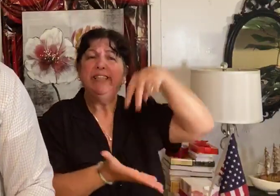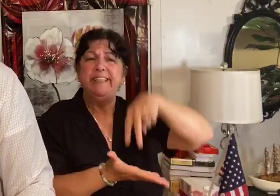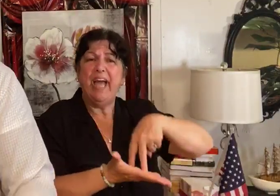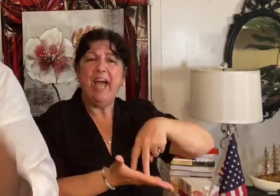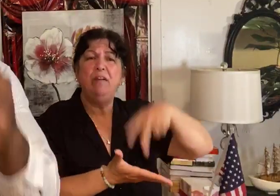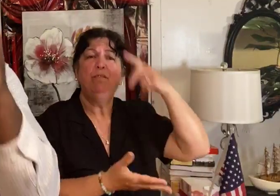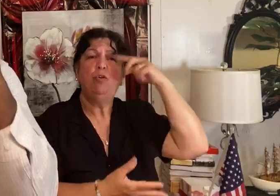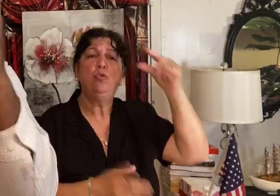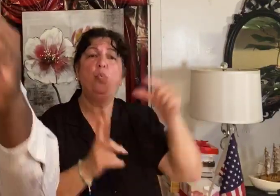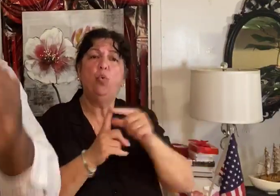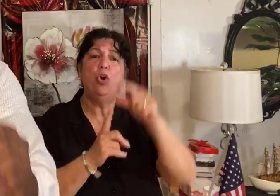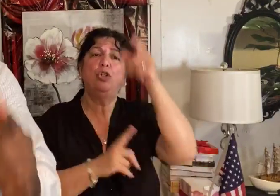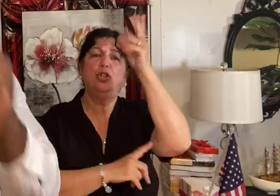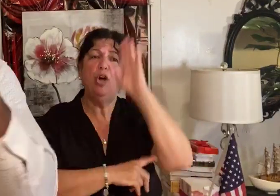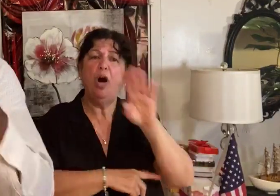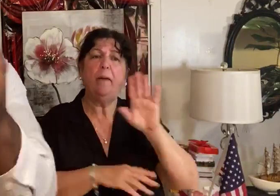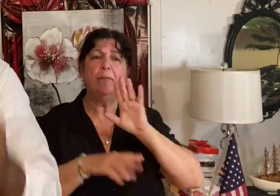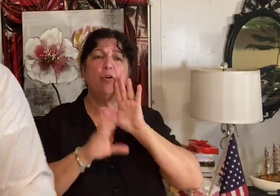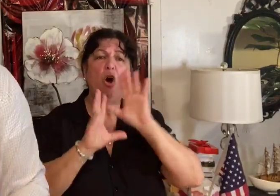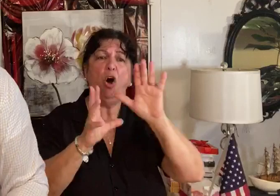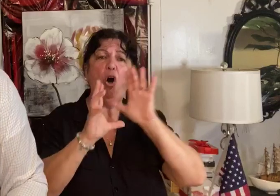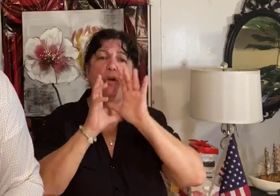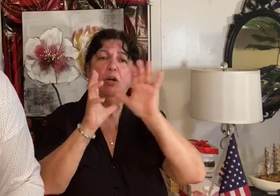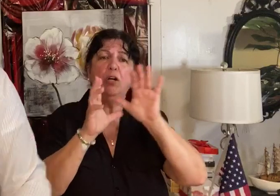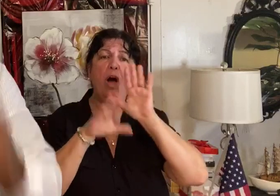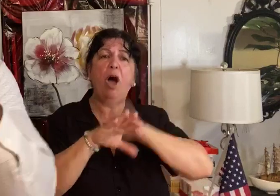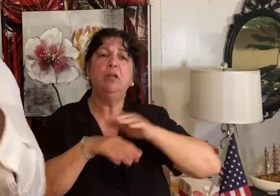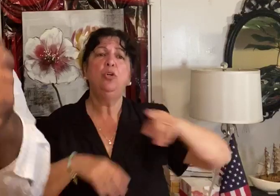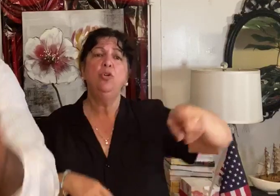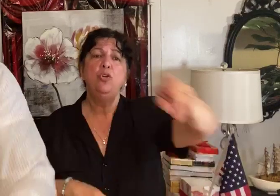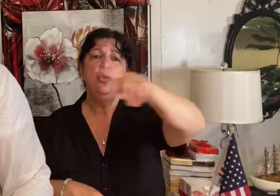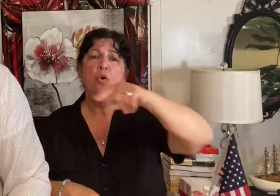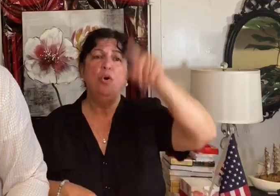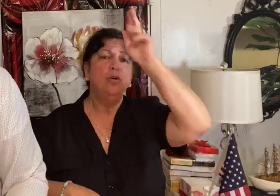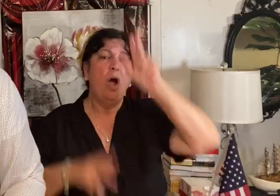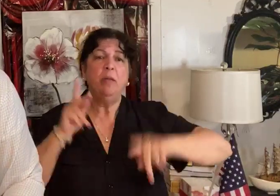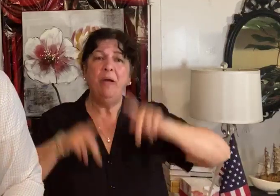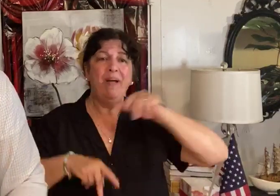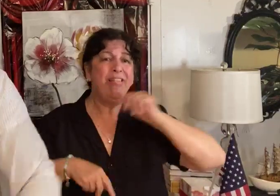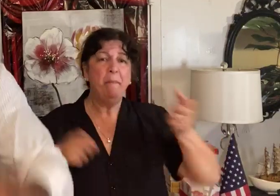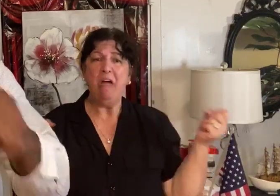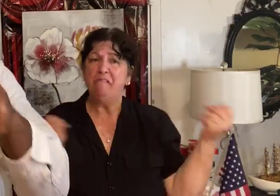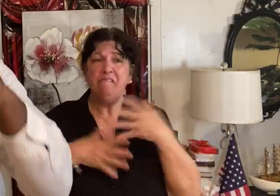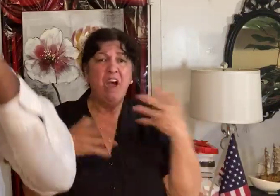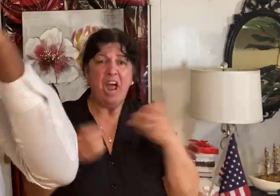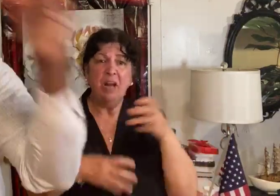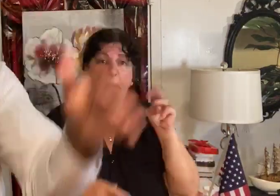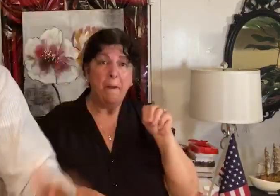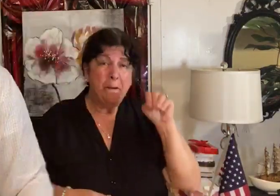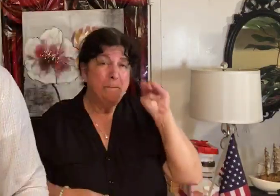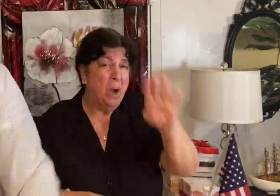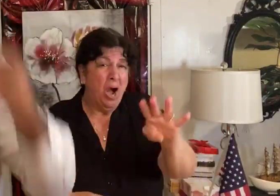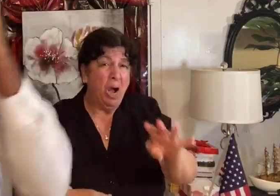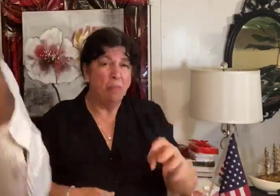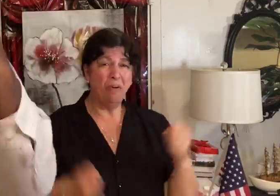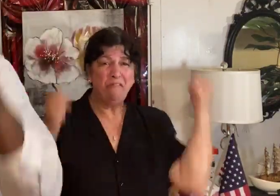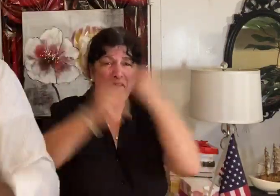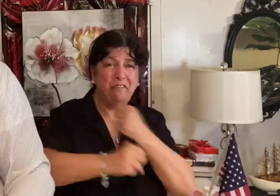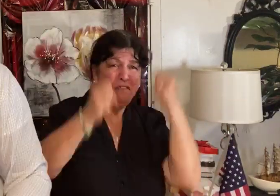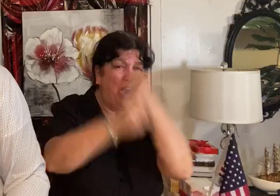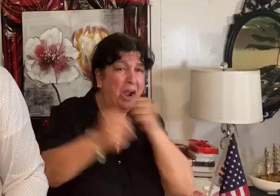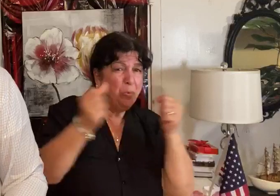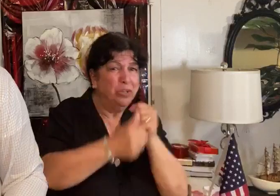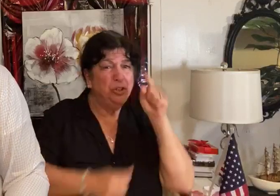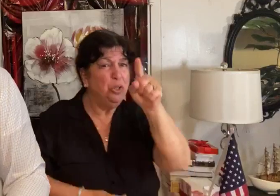God. I'm calling on God's people to take your stand now. Not be afraid of the mob who want to shout you down. Not